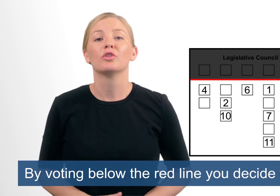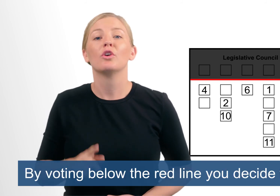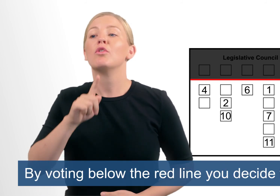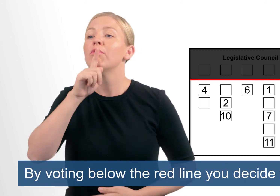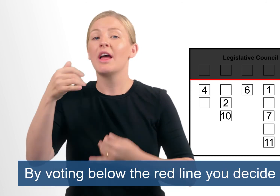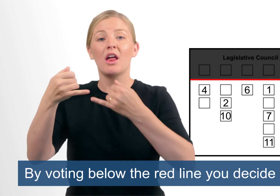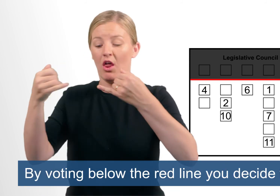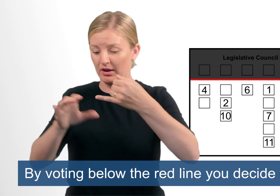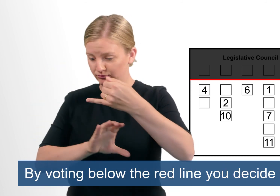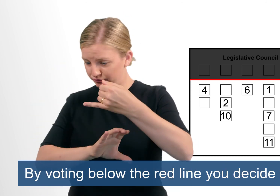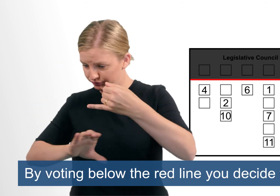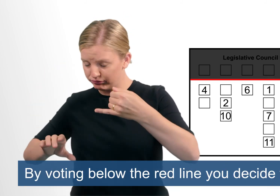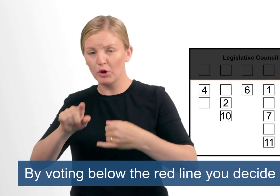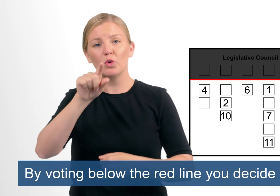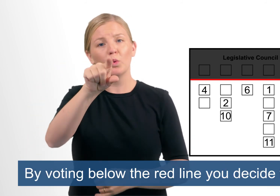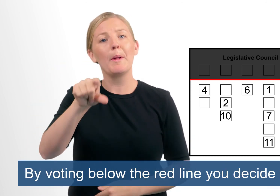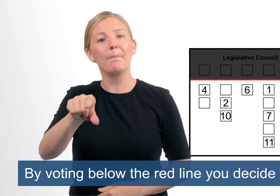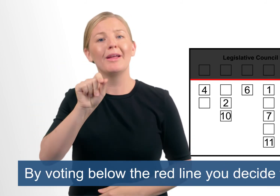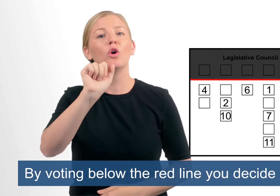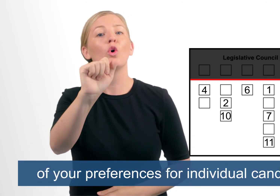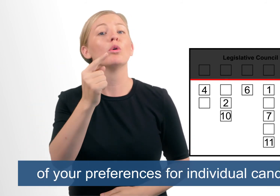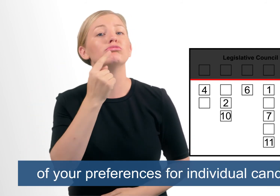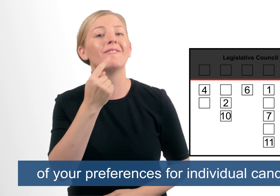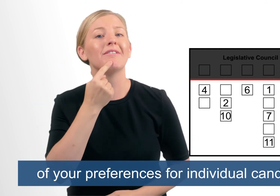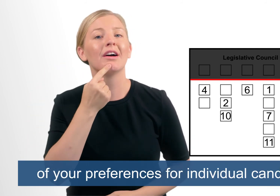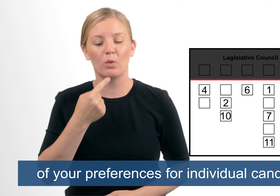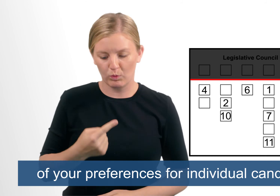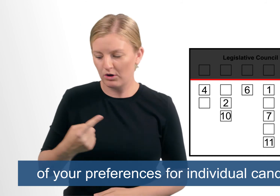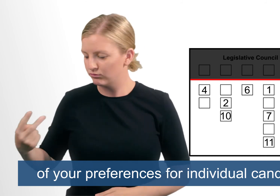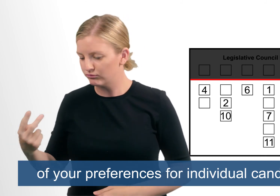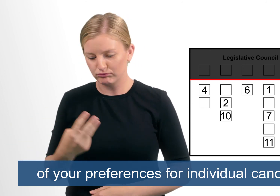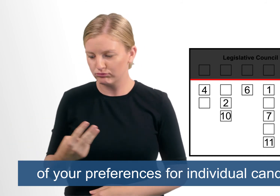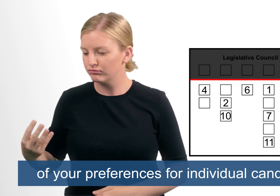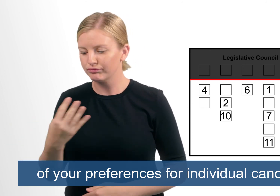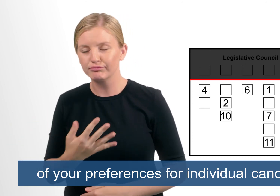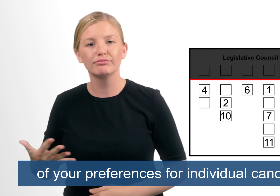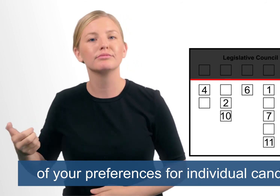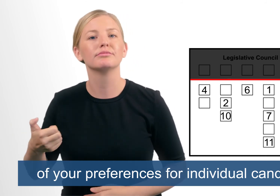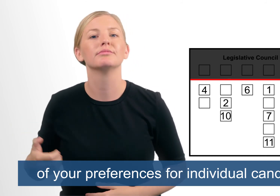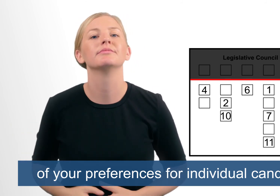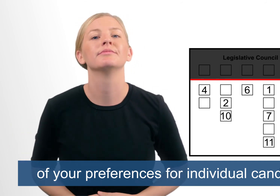By voting below the red line, you decide the order of your preferences for individual candidates.